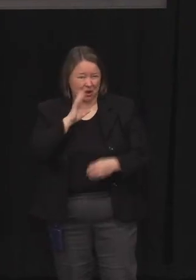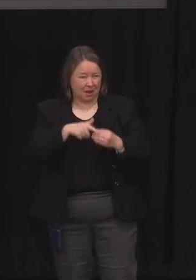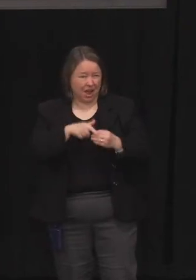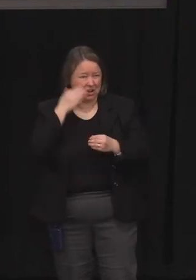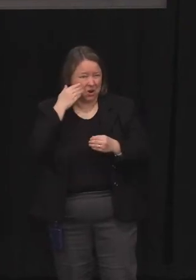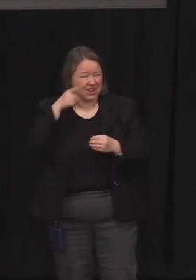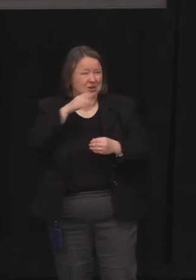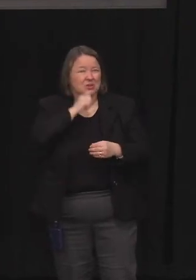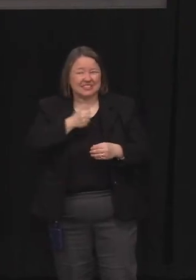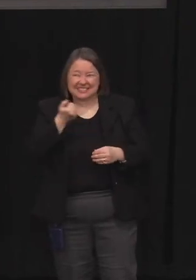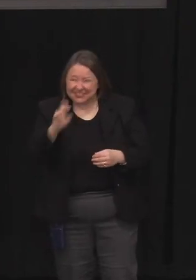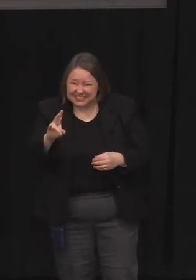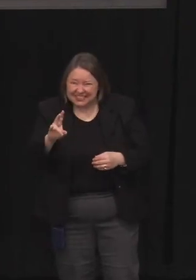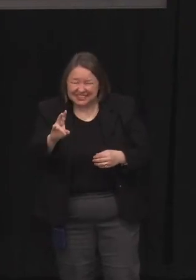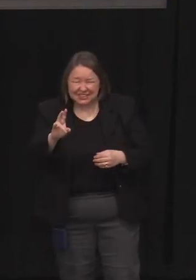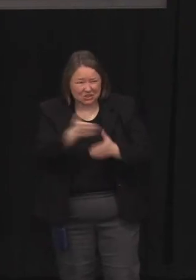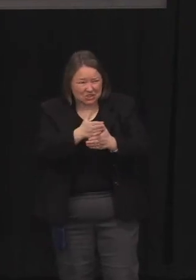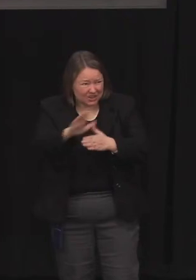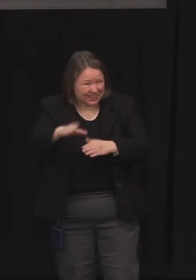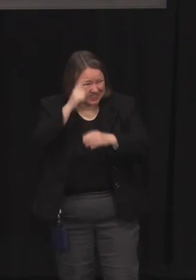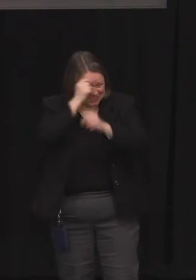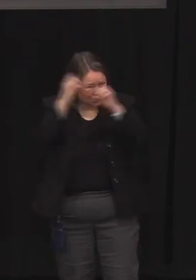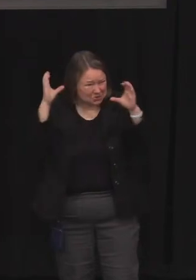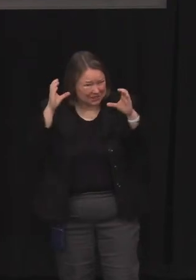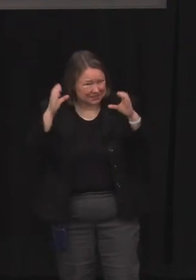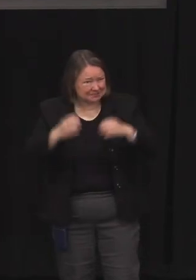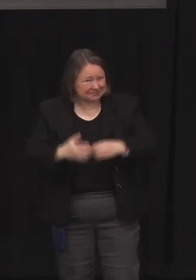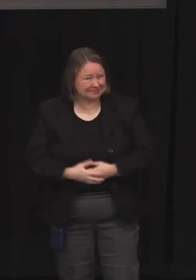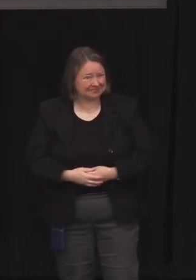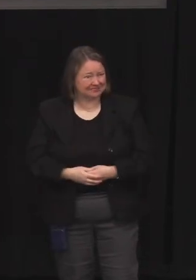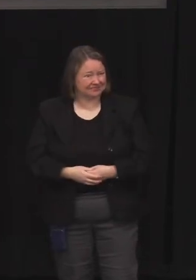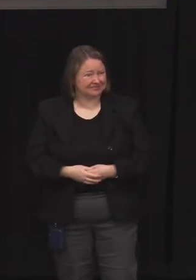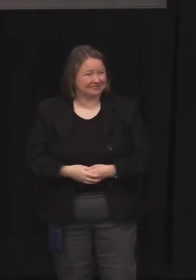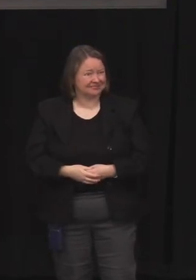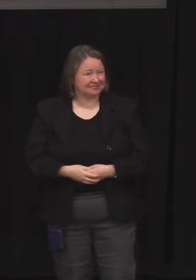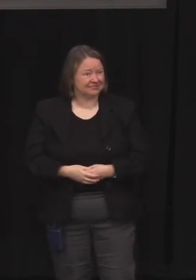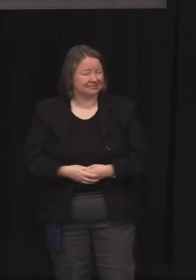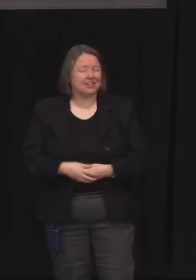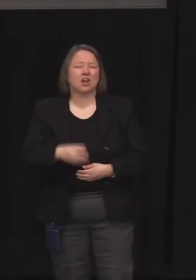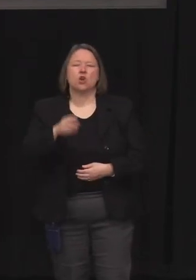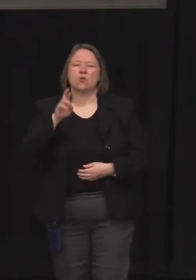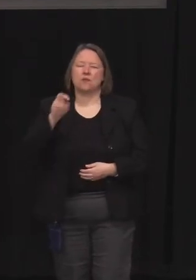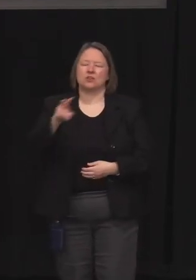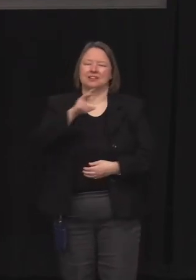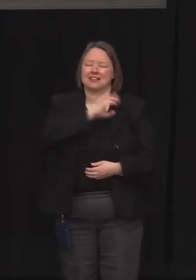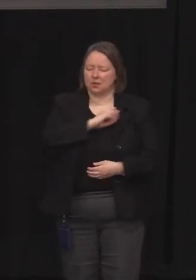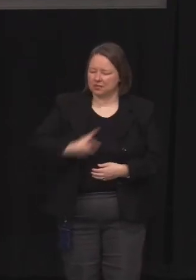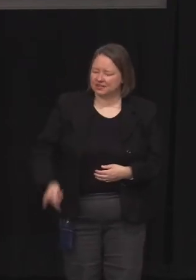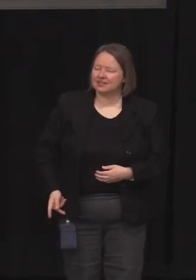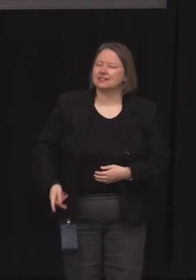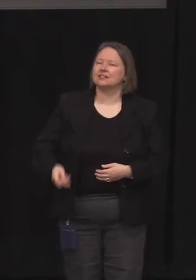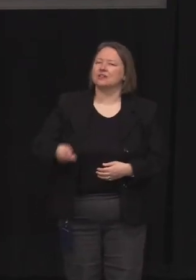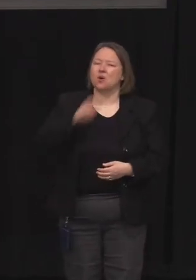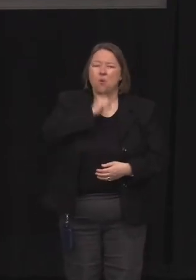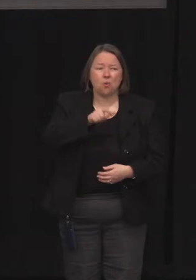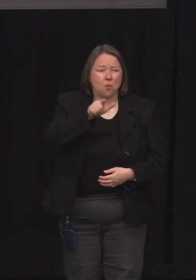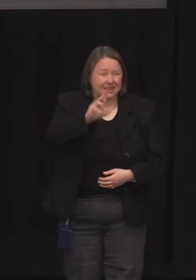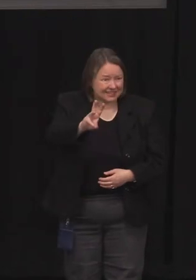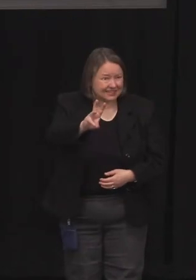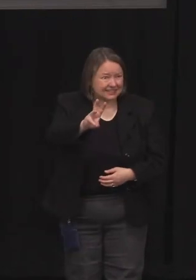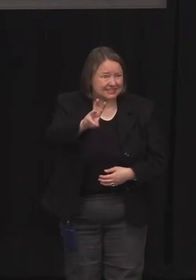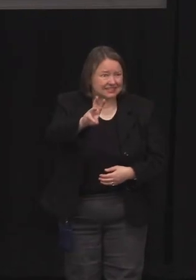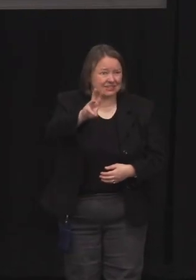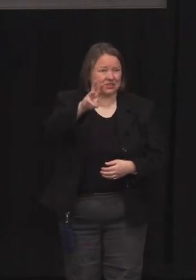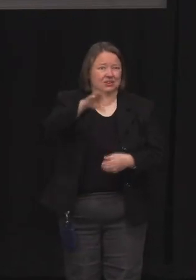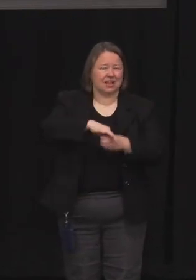he was only 17 when he shared what his dream was? The Reverend Dr. King was only 26 years old when he was